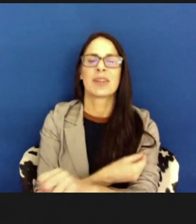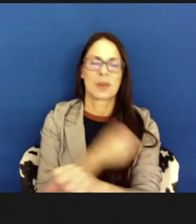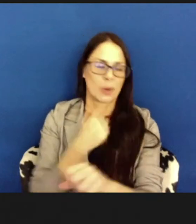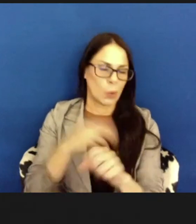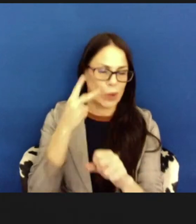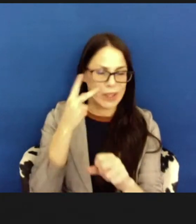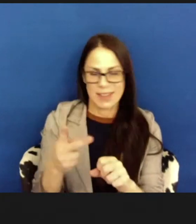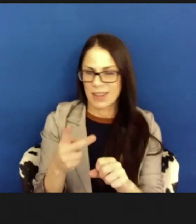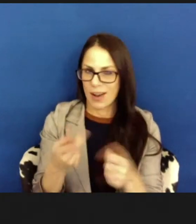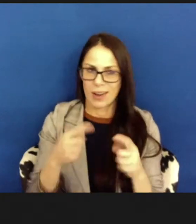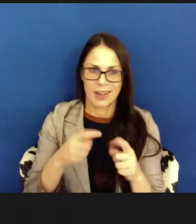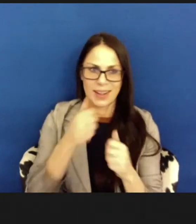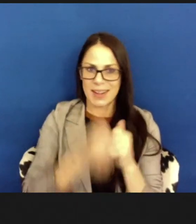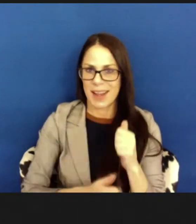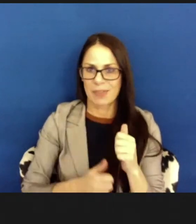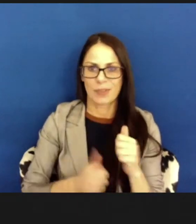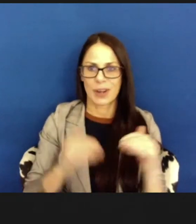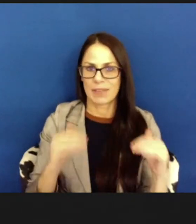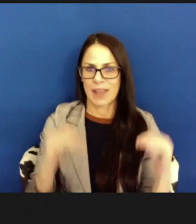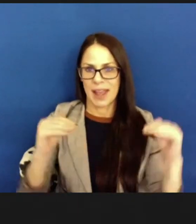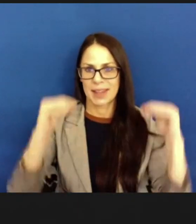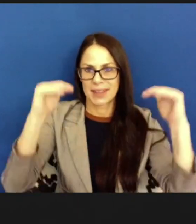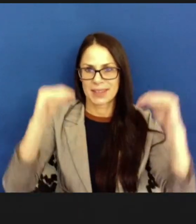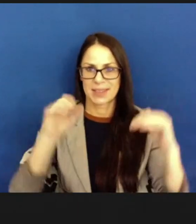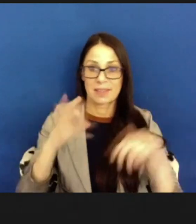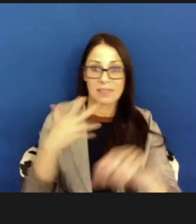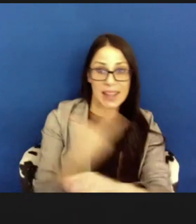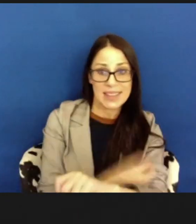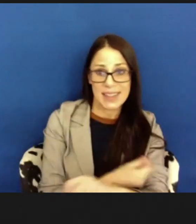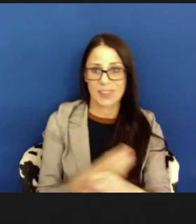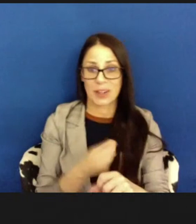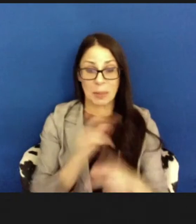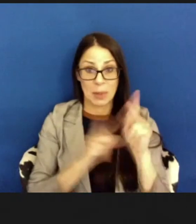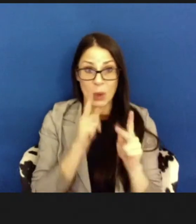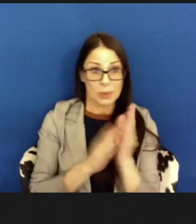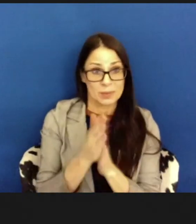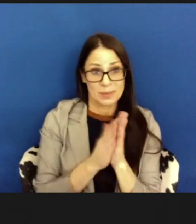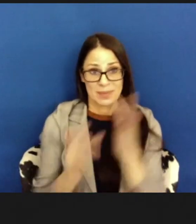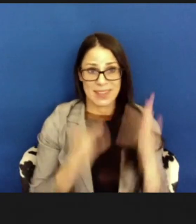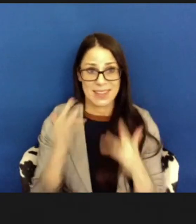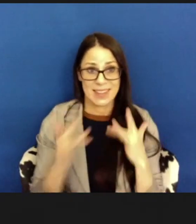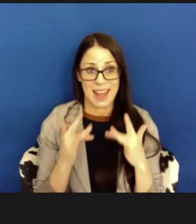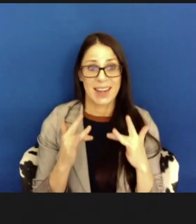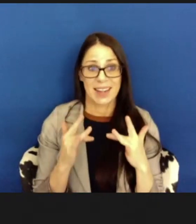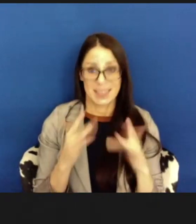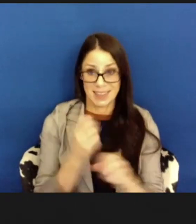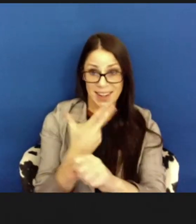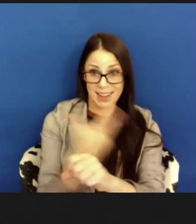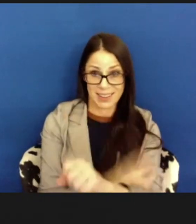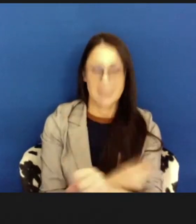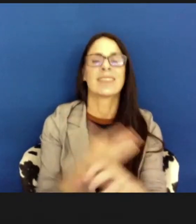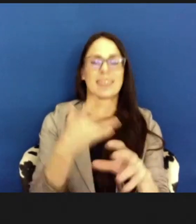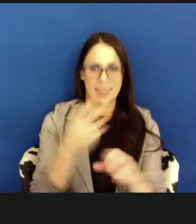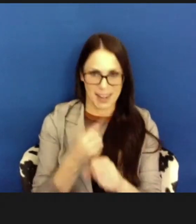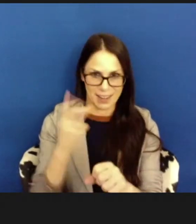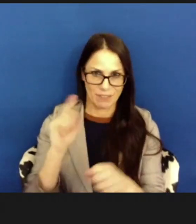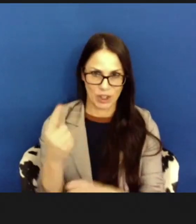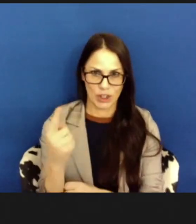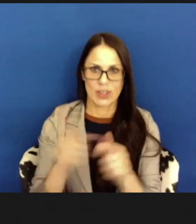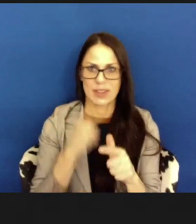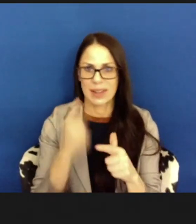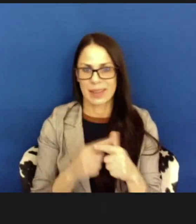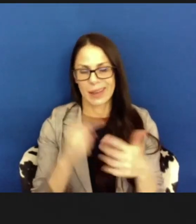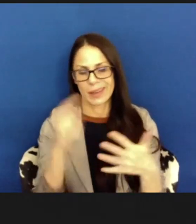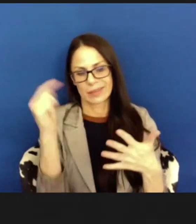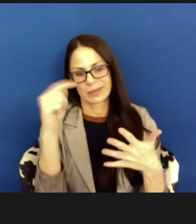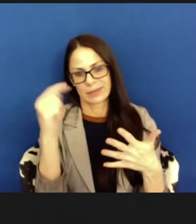phase of our vaccination efforts, where those who are really excited to go get the vaccine get it first. We then kind of work our way